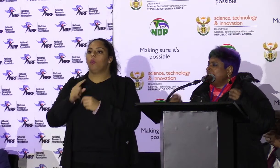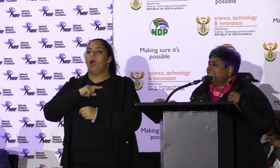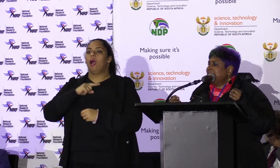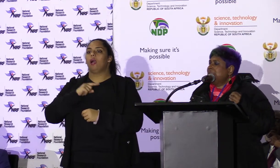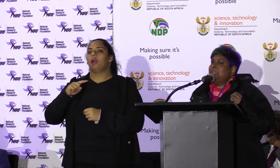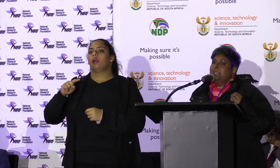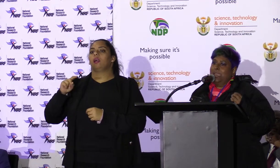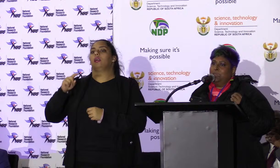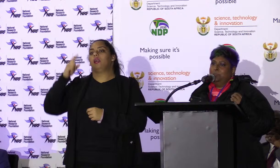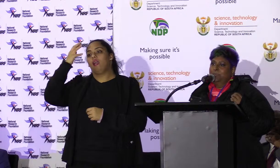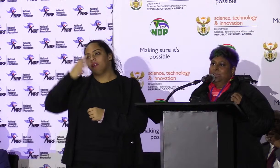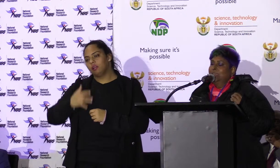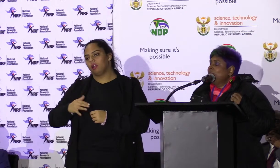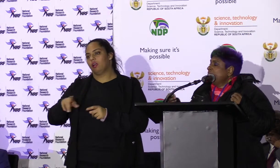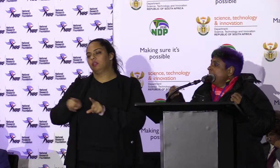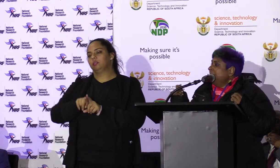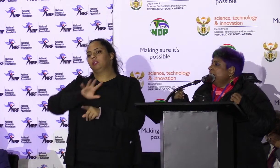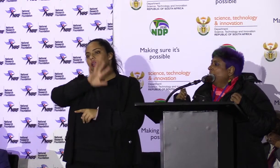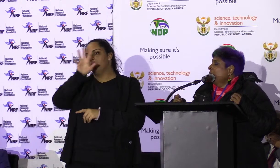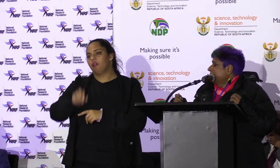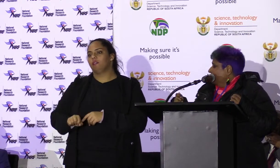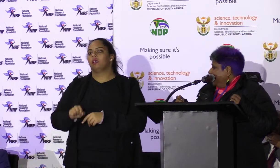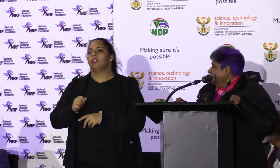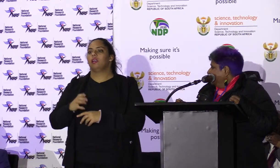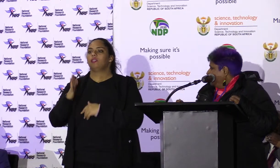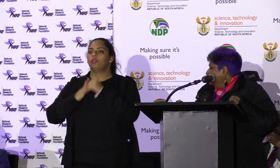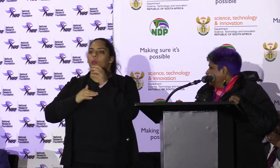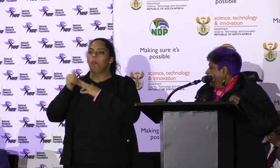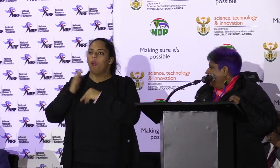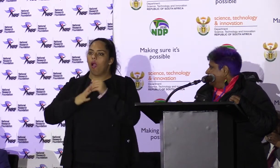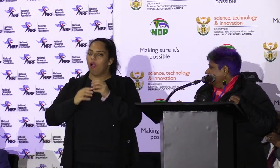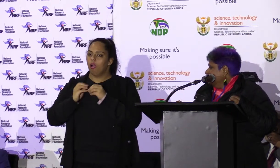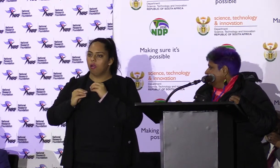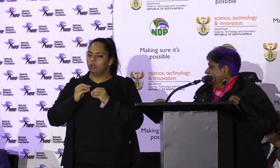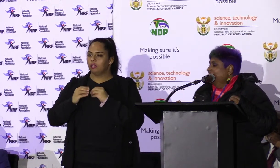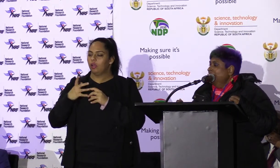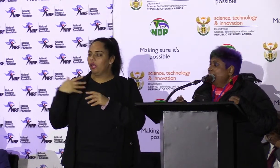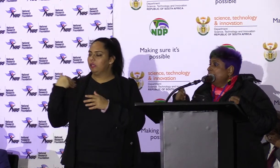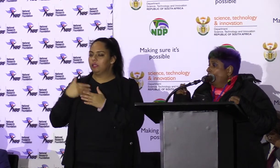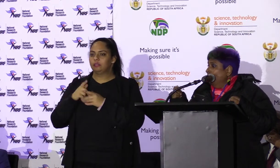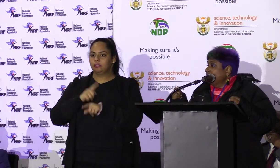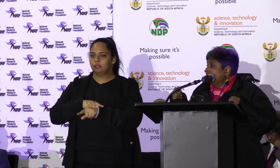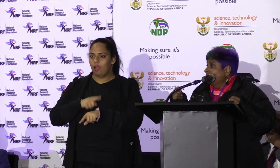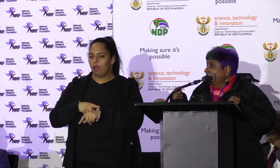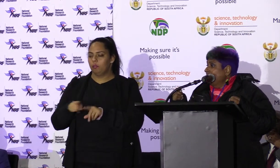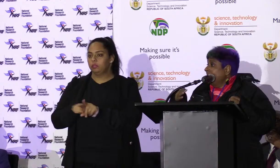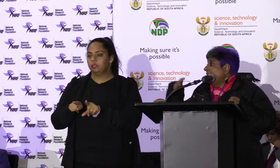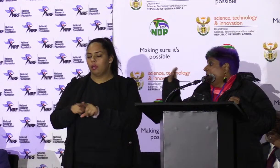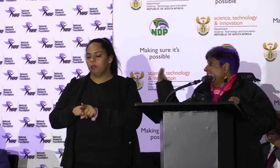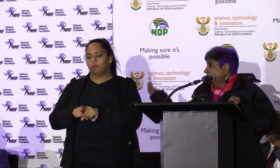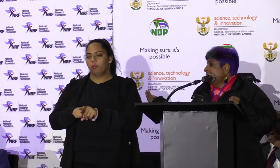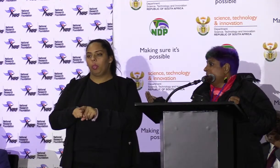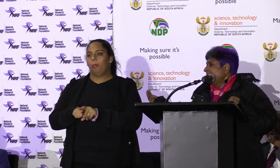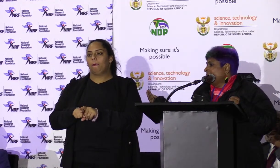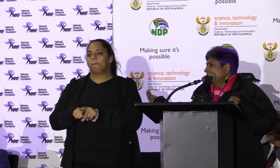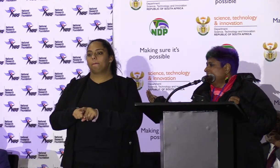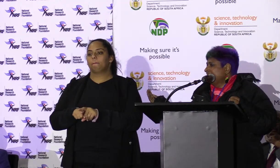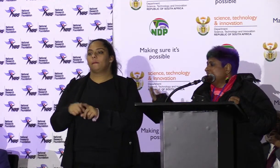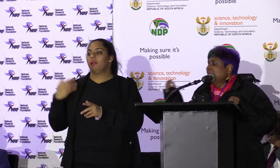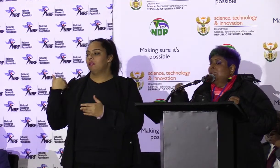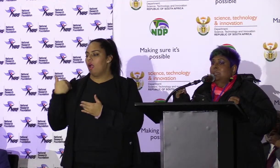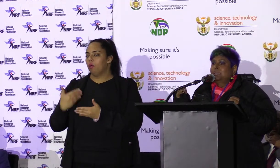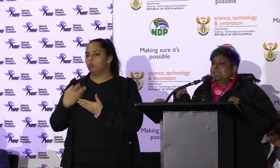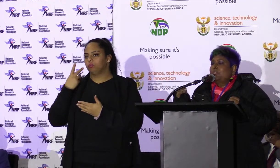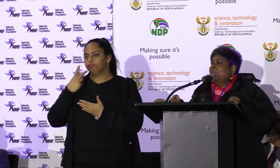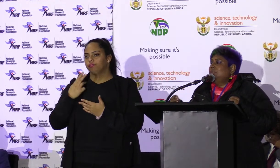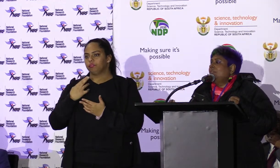Africa can justly claim to be both the cradle of humankind, but also, in our later